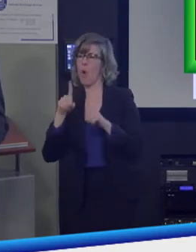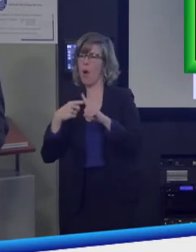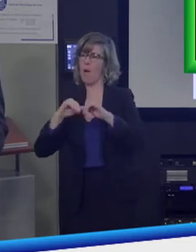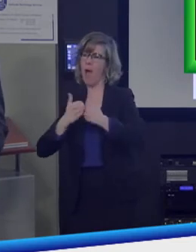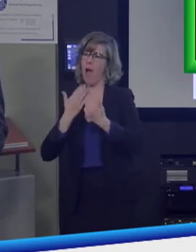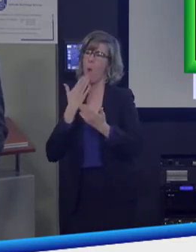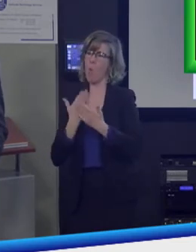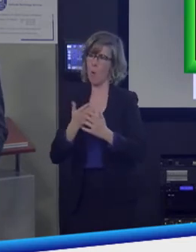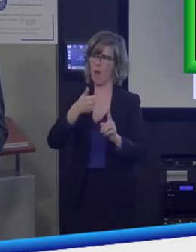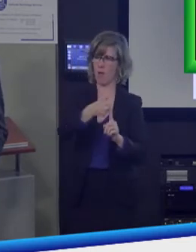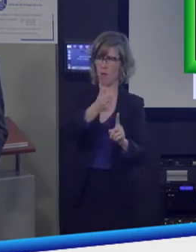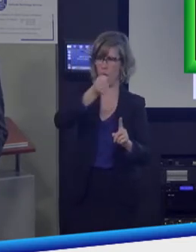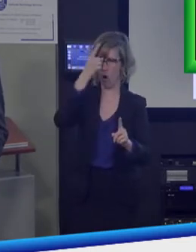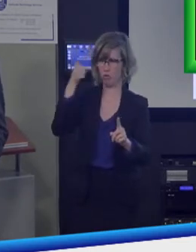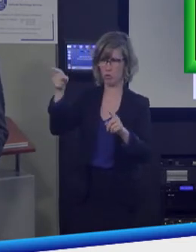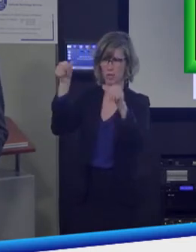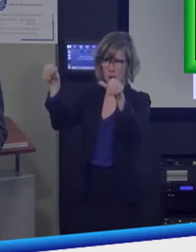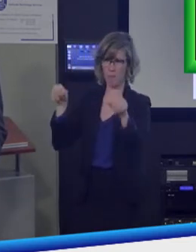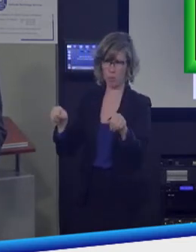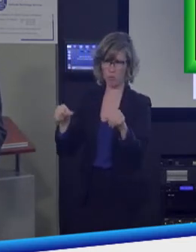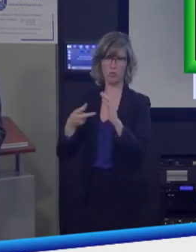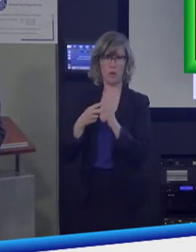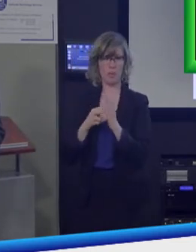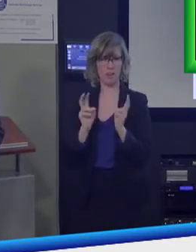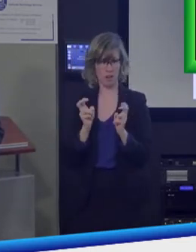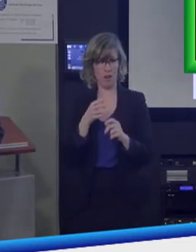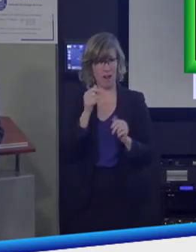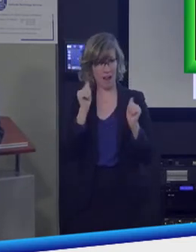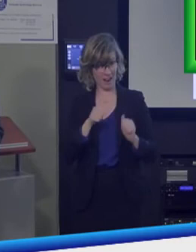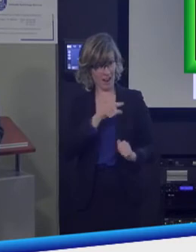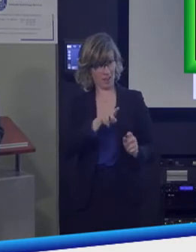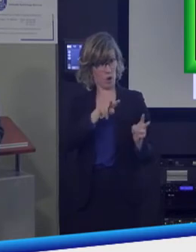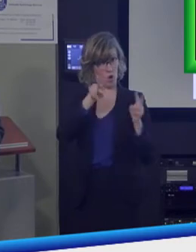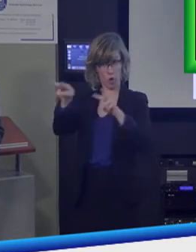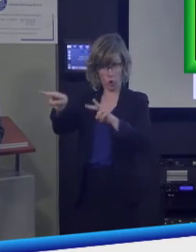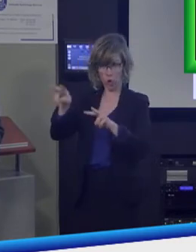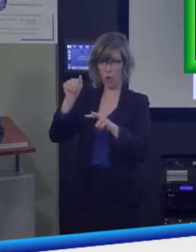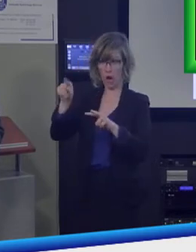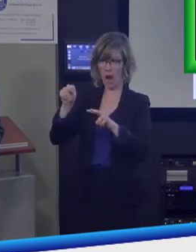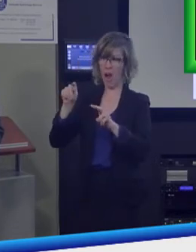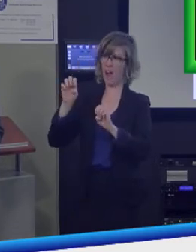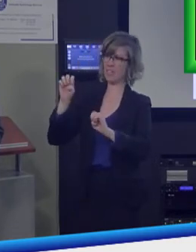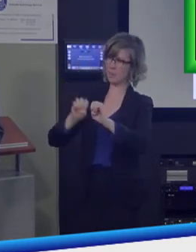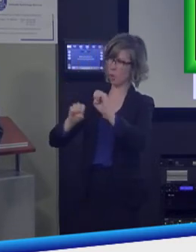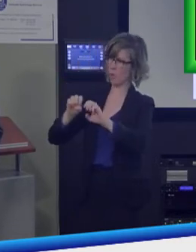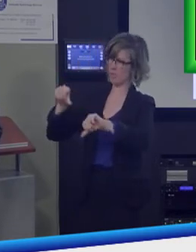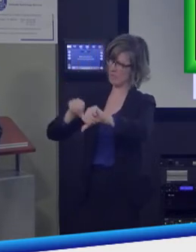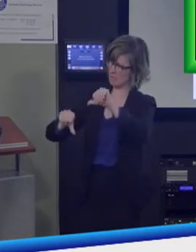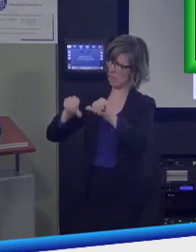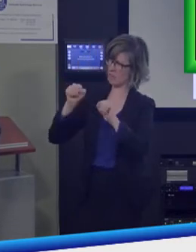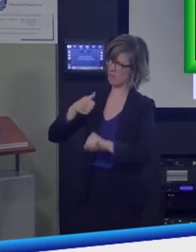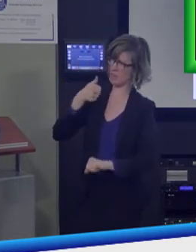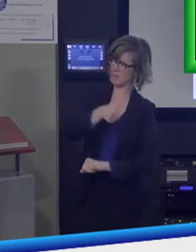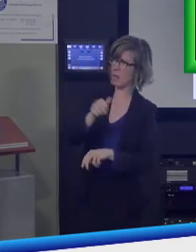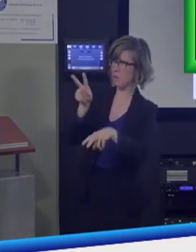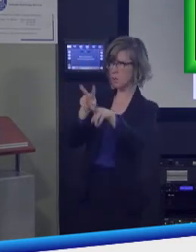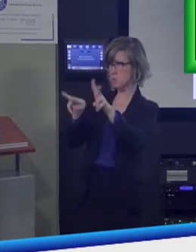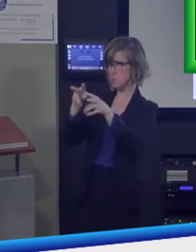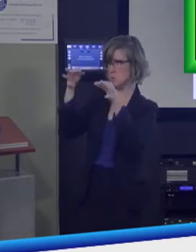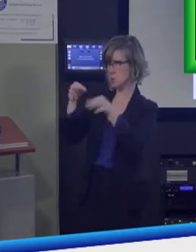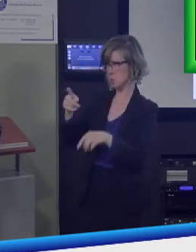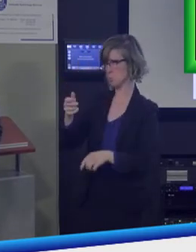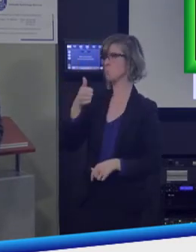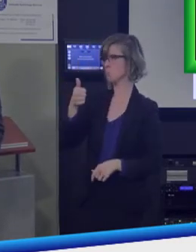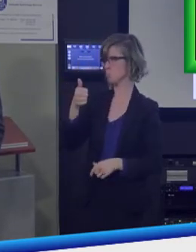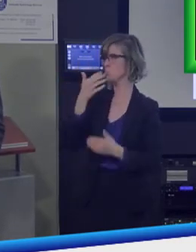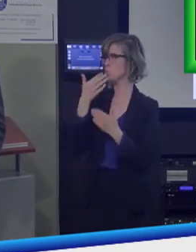assessment of their ability to look at a piece of experimental science and make a judgment of how good it is. So the